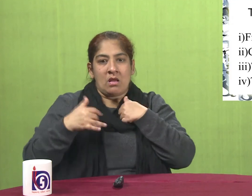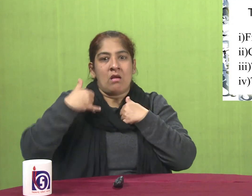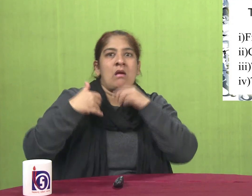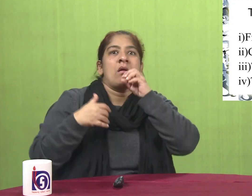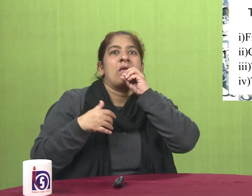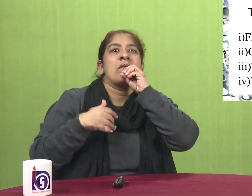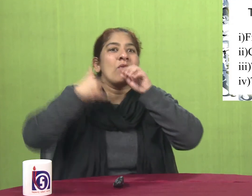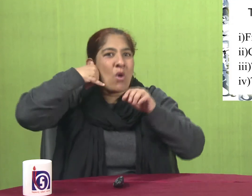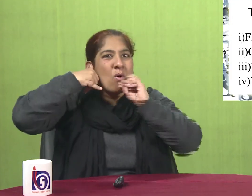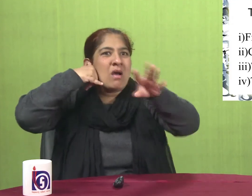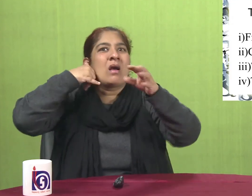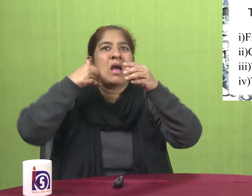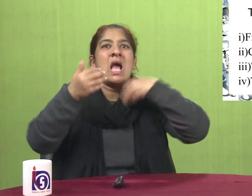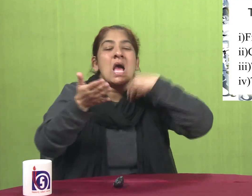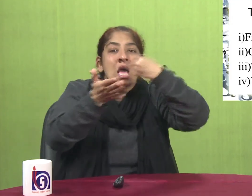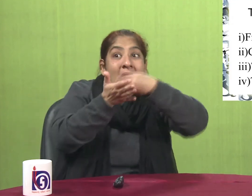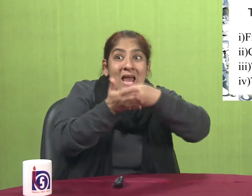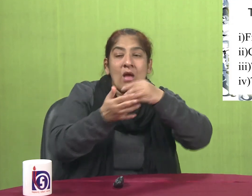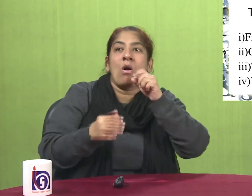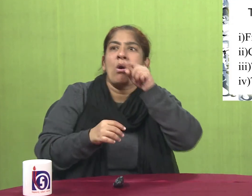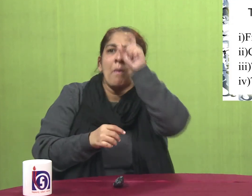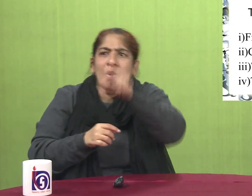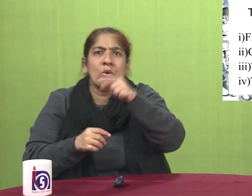The fourth is telex.